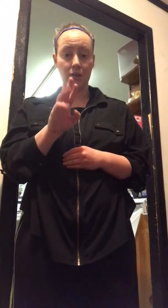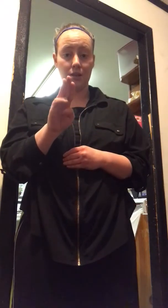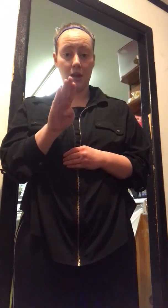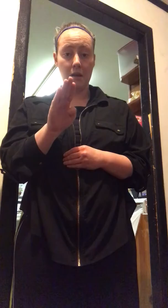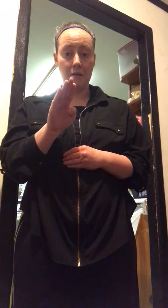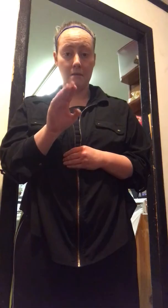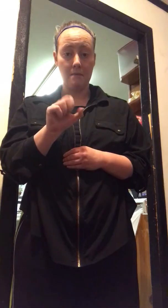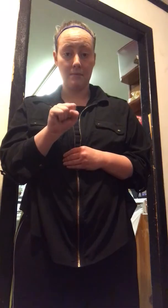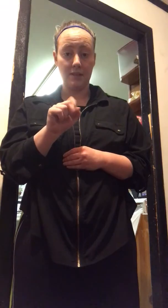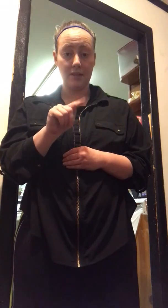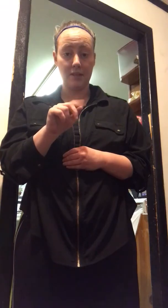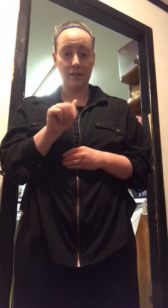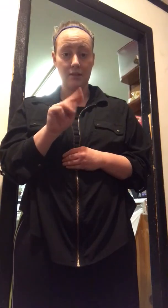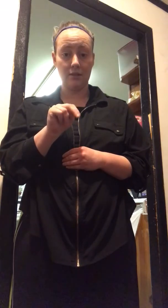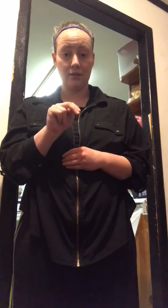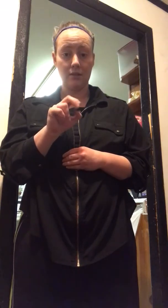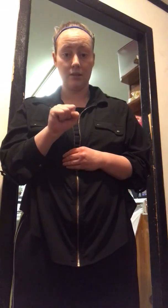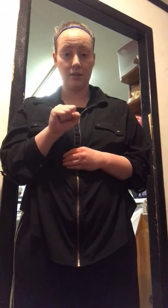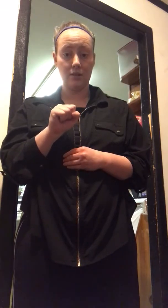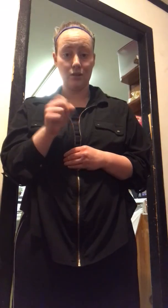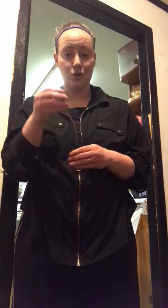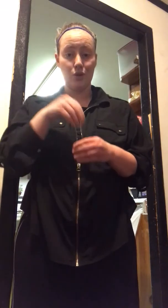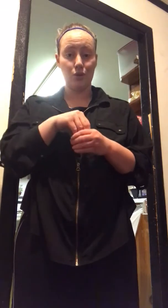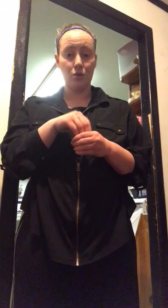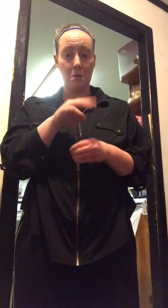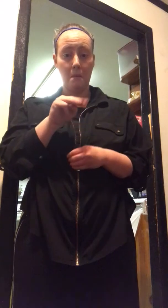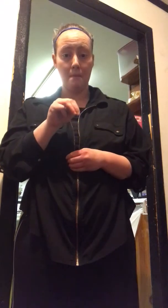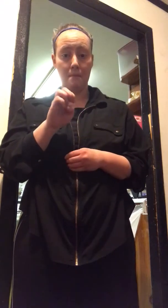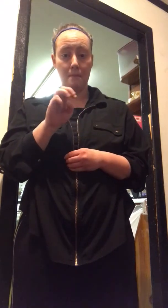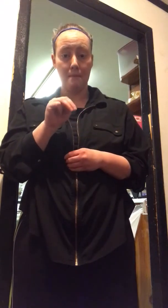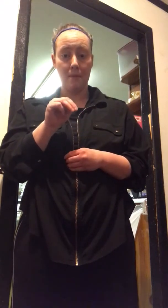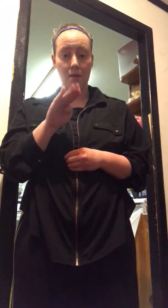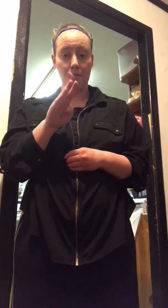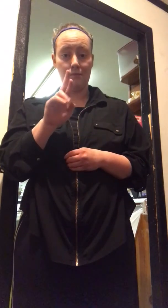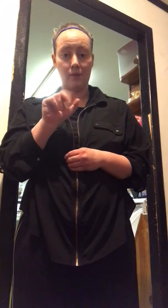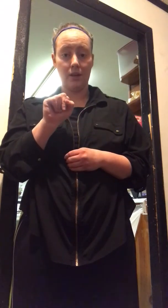across membranes and into body fluids,